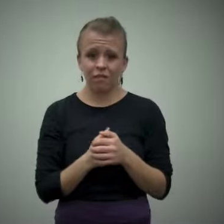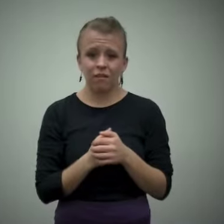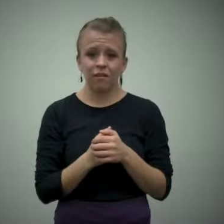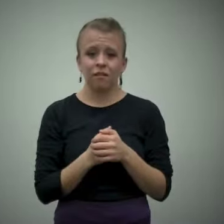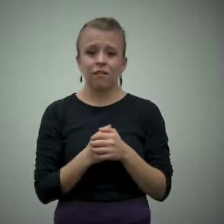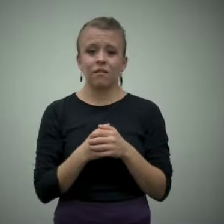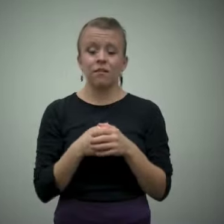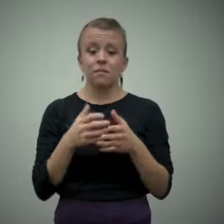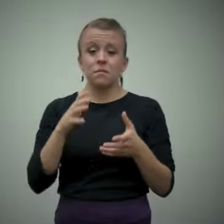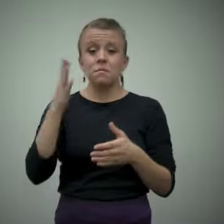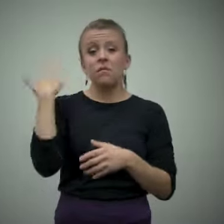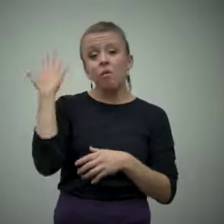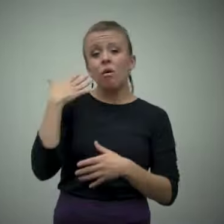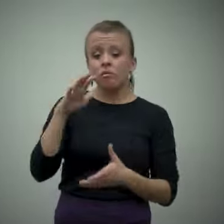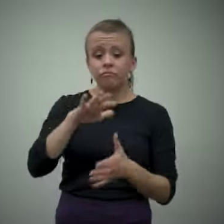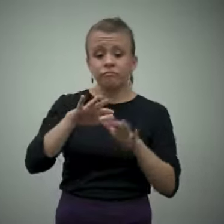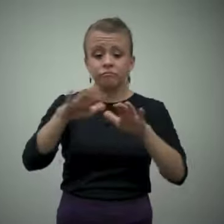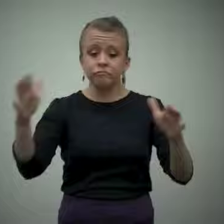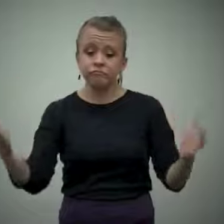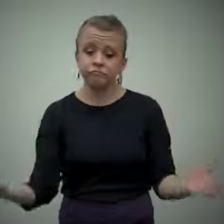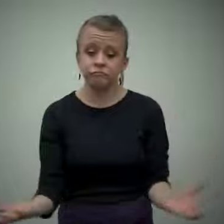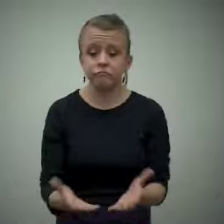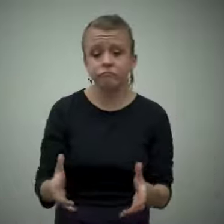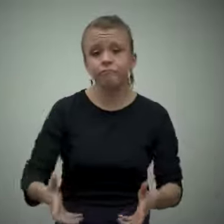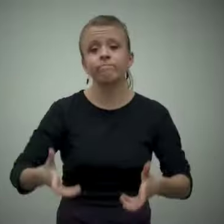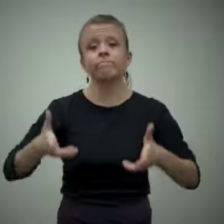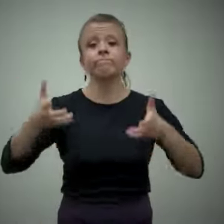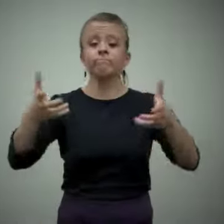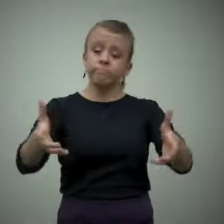books suddenly feeling too heavy?